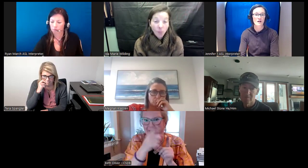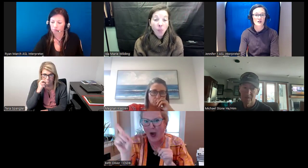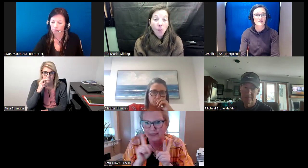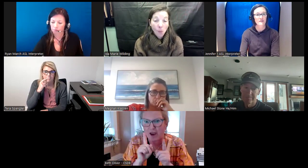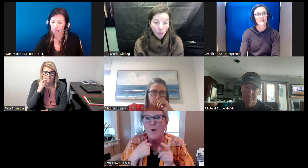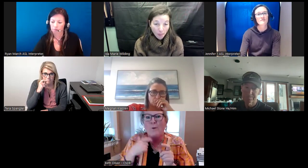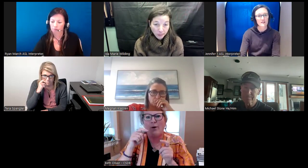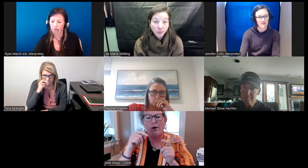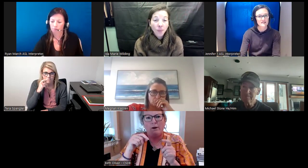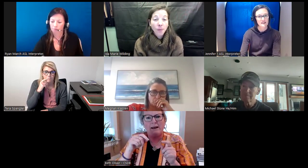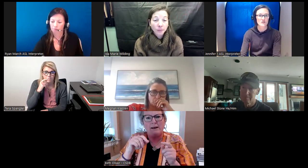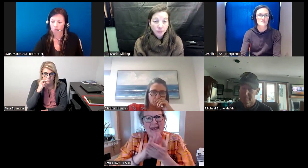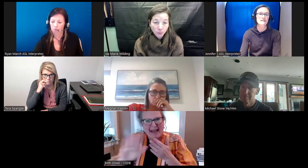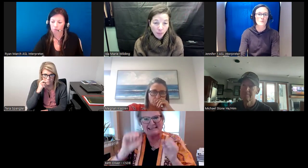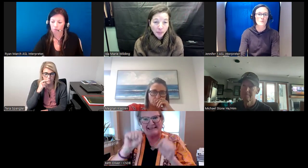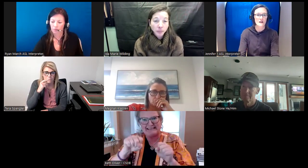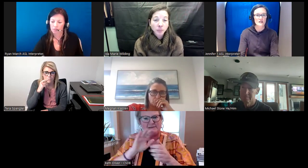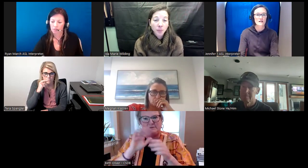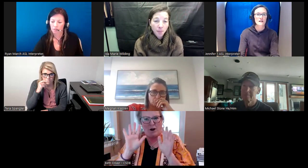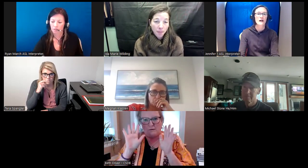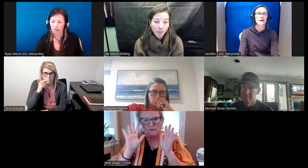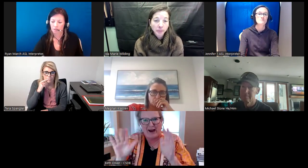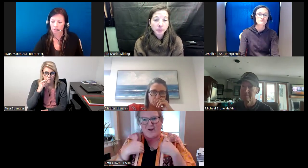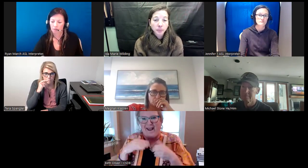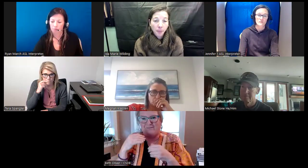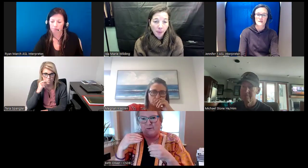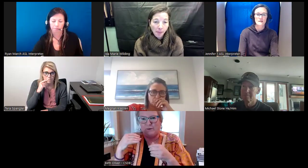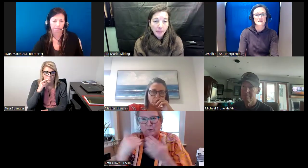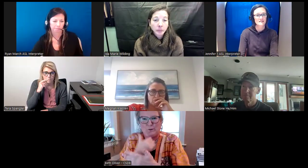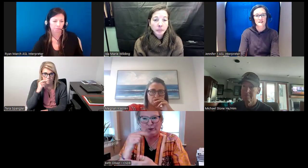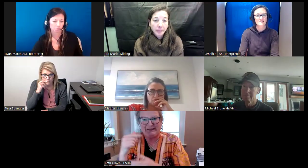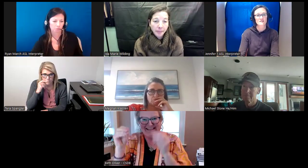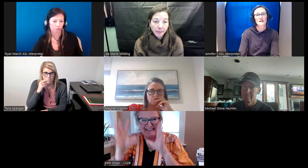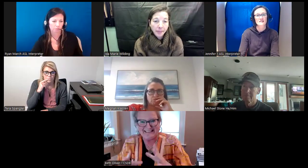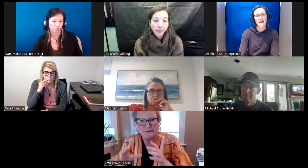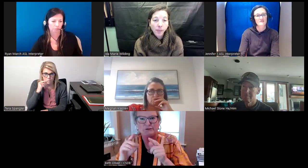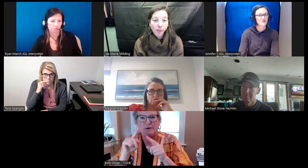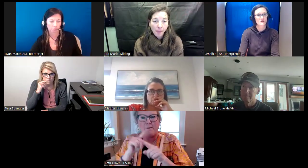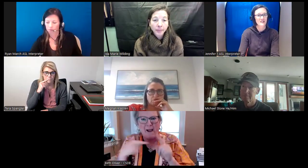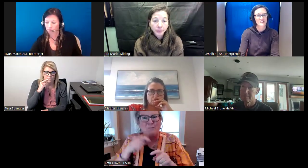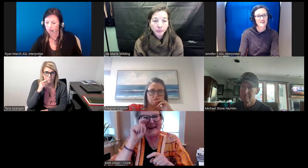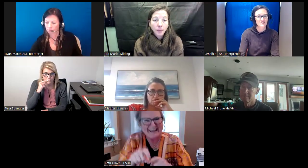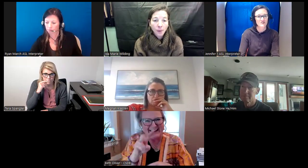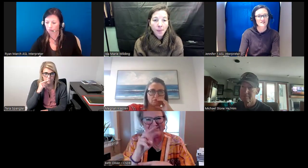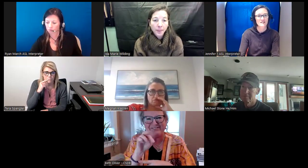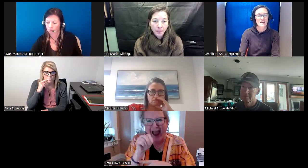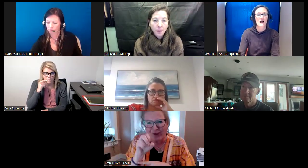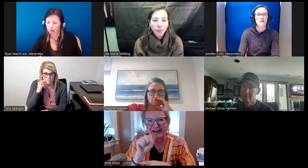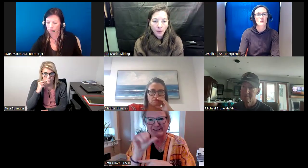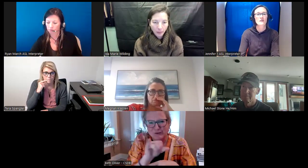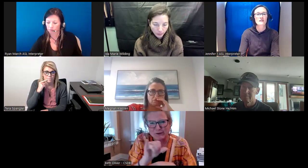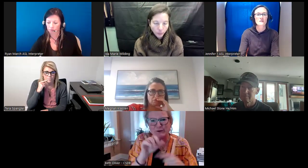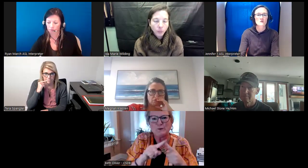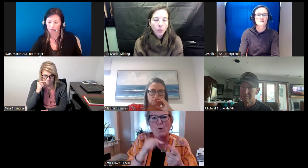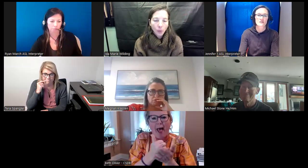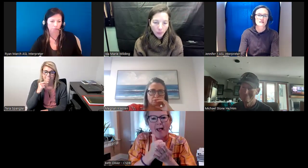having a hard time finding veteran teachers out there. I mean, yes, it's nice. It's great to have new green teachers,